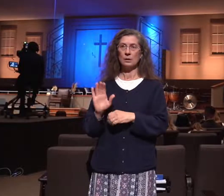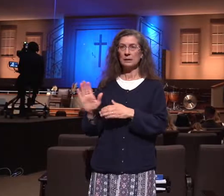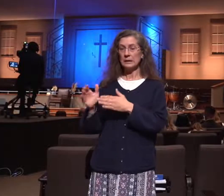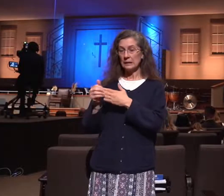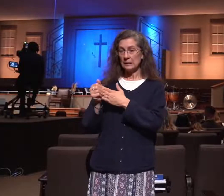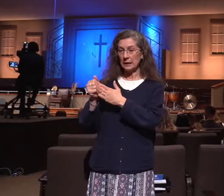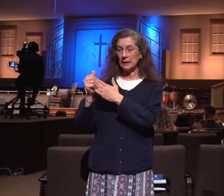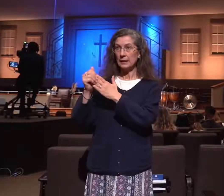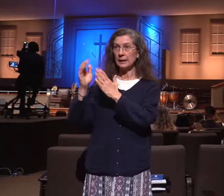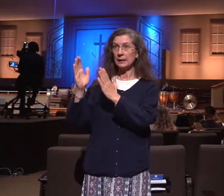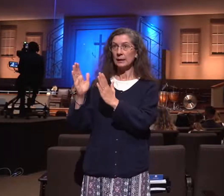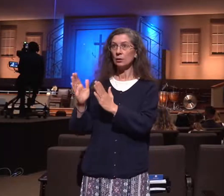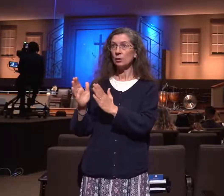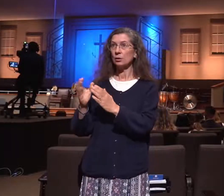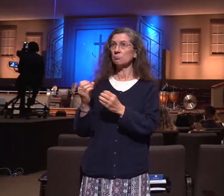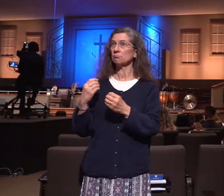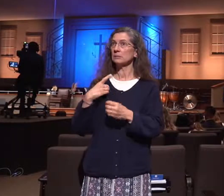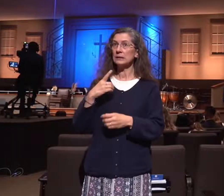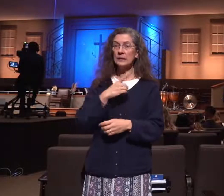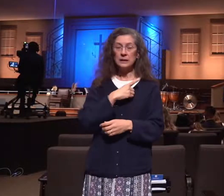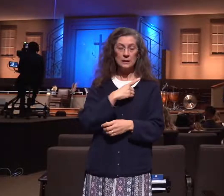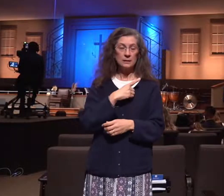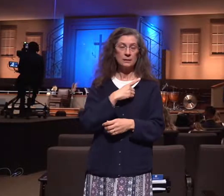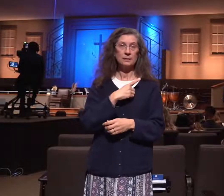Lancaster Baptist Church, the deacons and so forth,